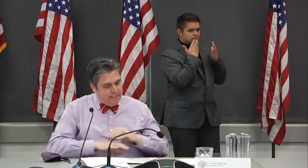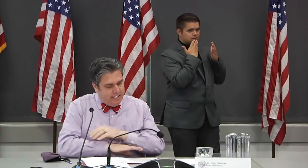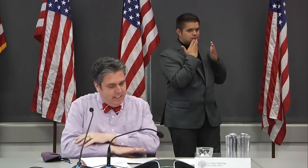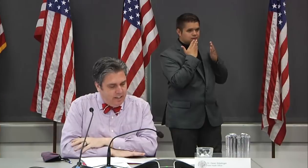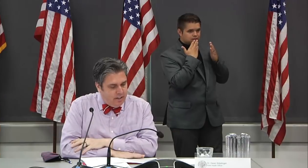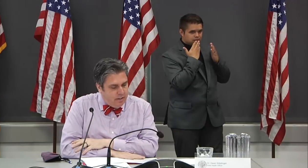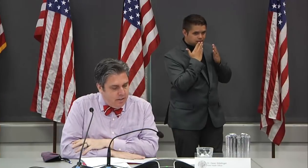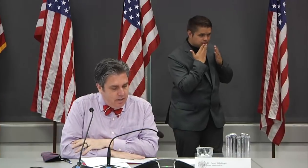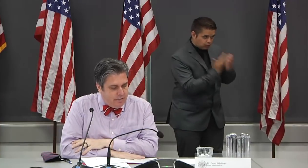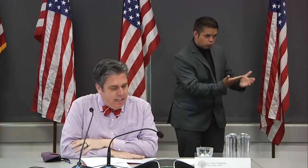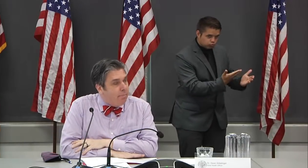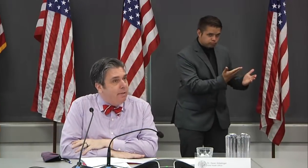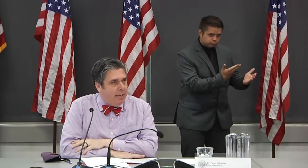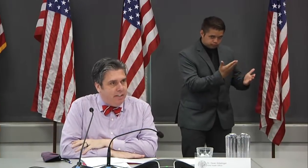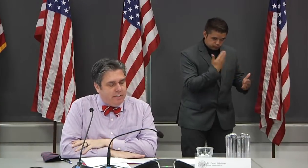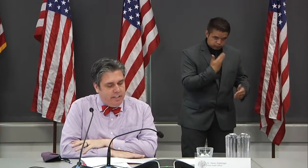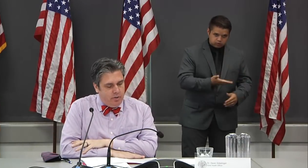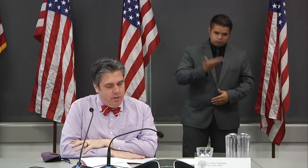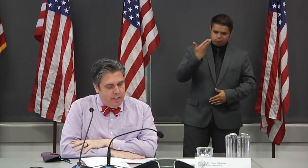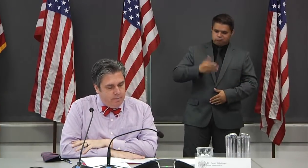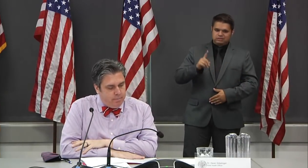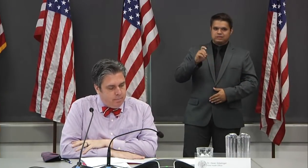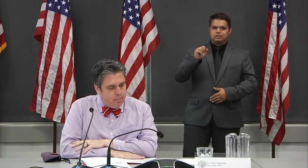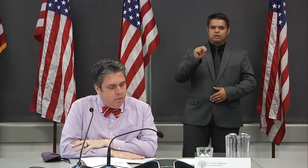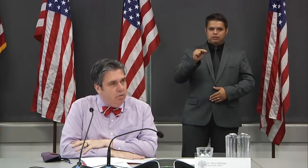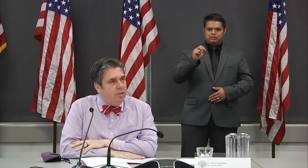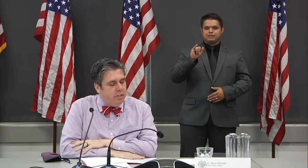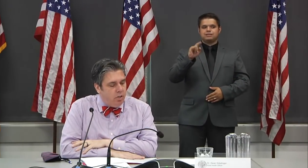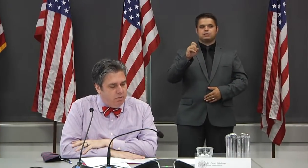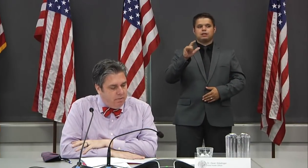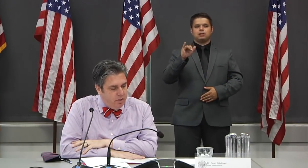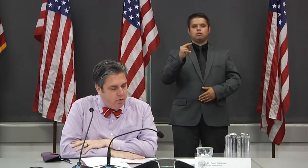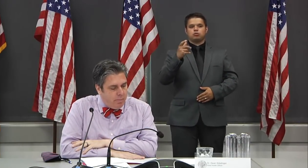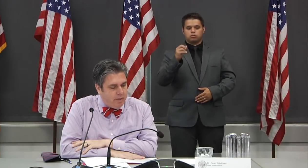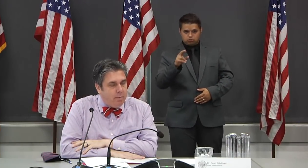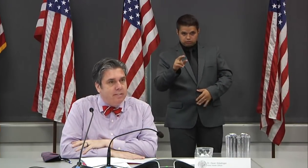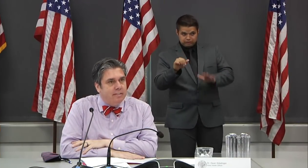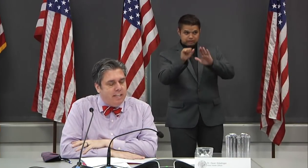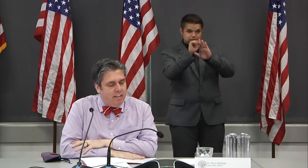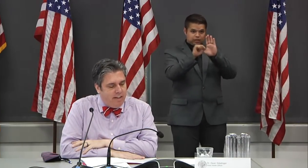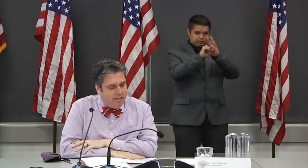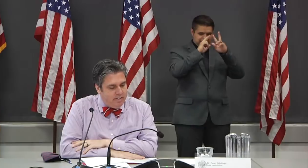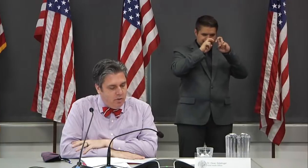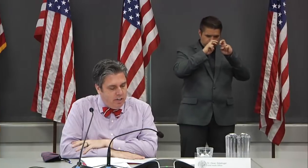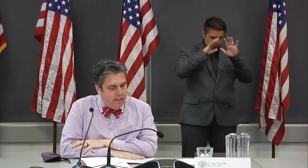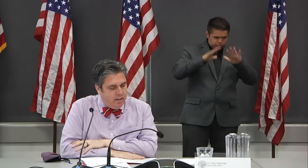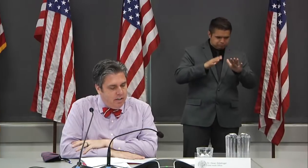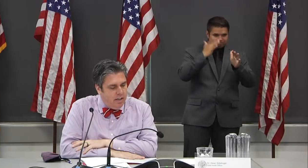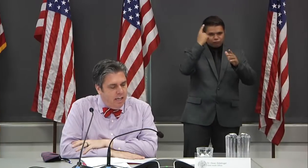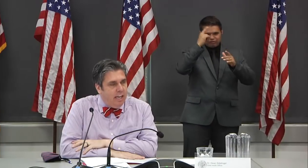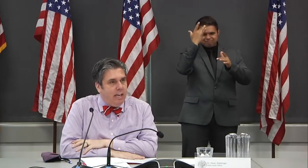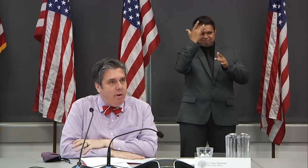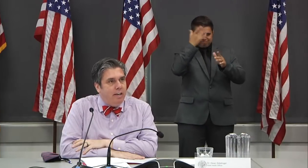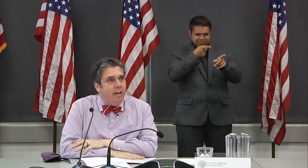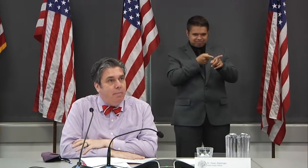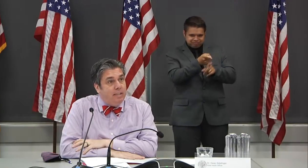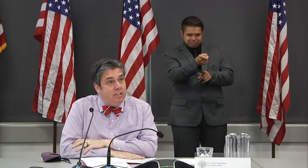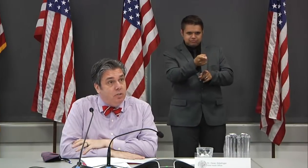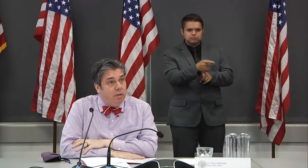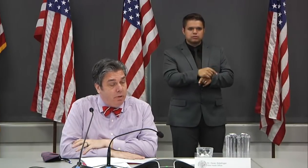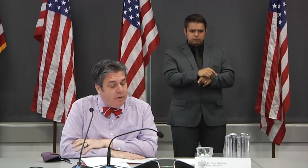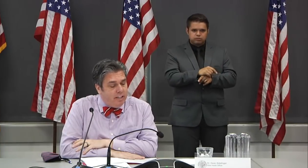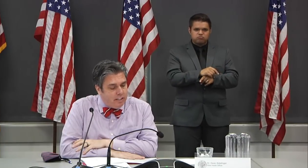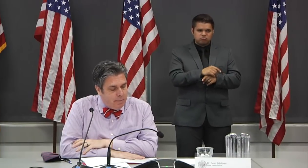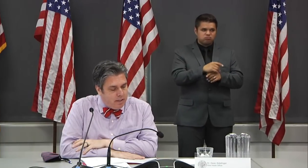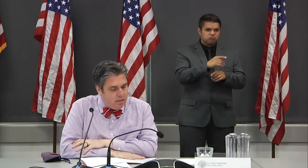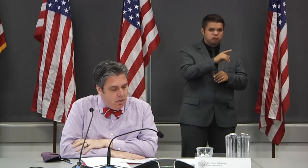I'm Dean Seidlinger, the state epidemiologist here in Oregon. You've heard an overview about the present state of the virus in Oregon, and I want to update